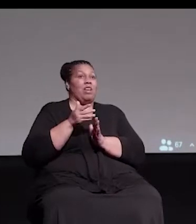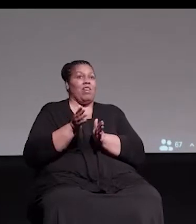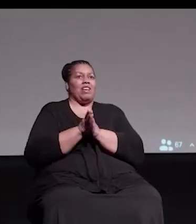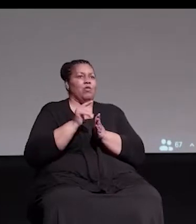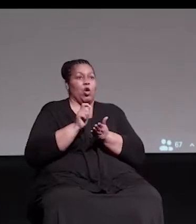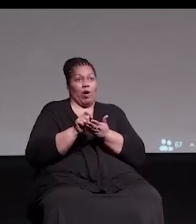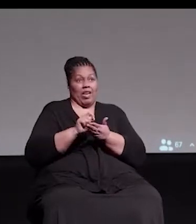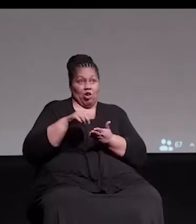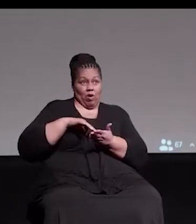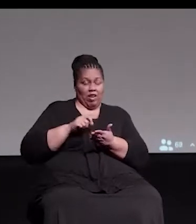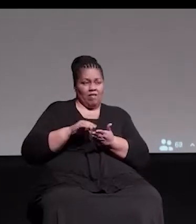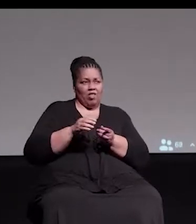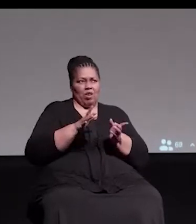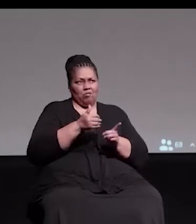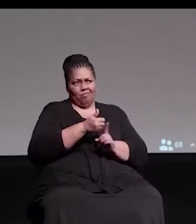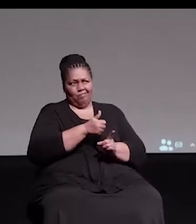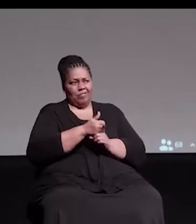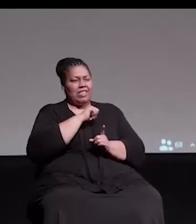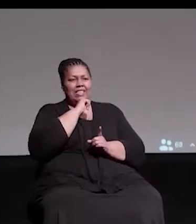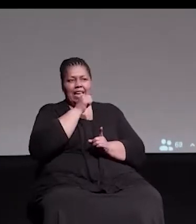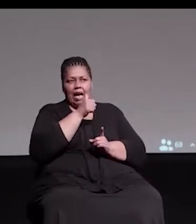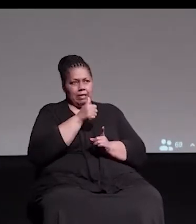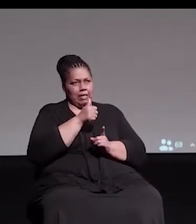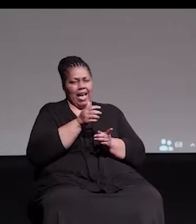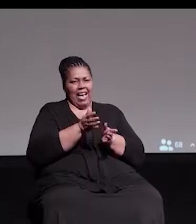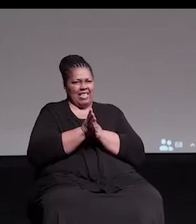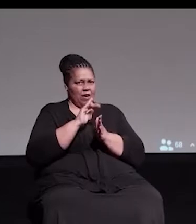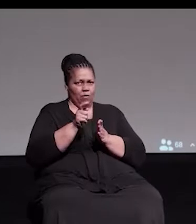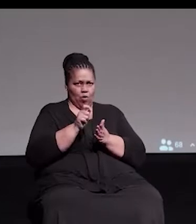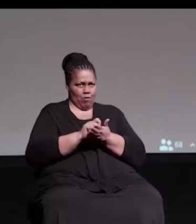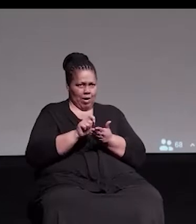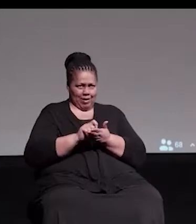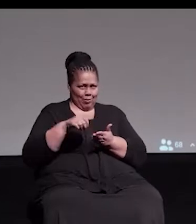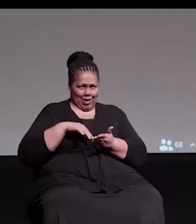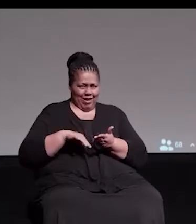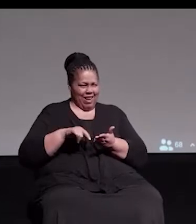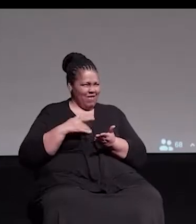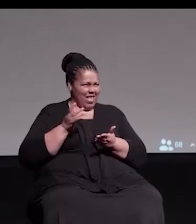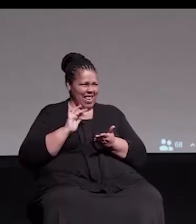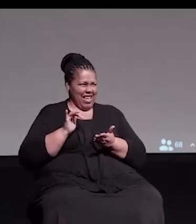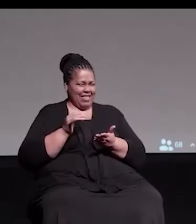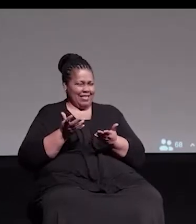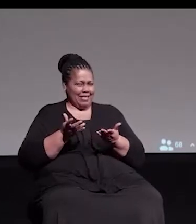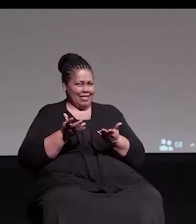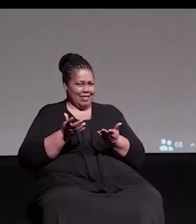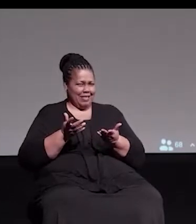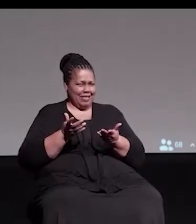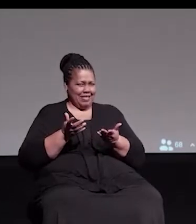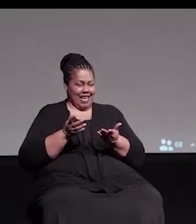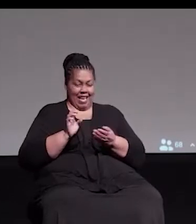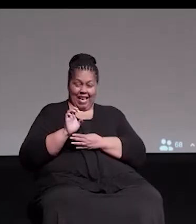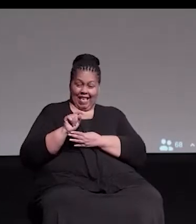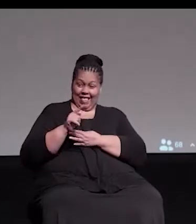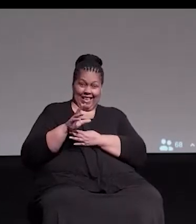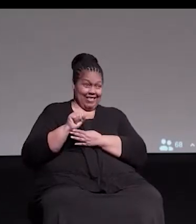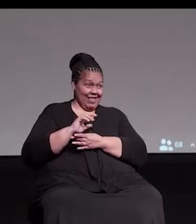credit if the director is not themselves asking for a writing credit. Because I feel as though the ethics of